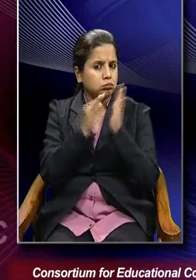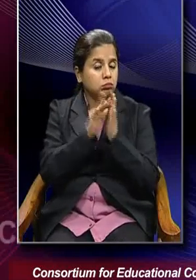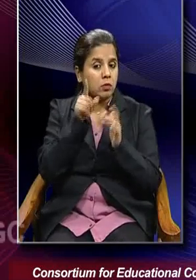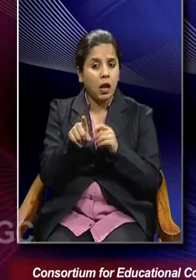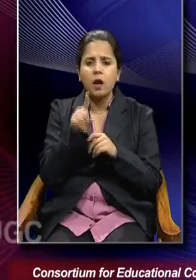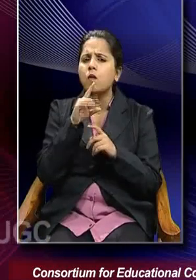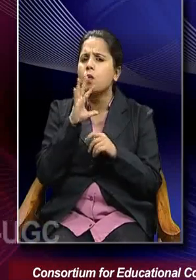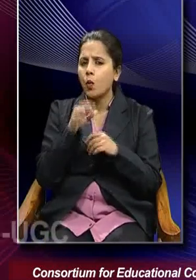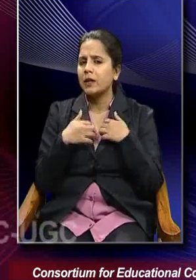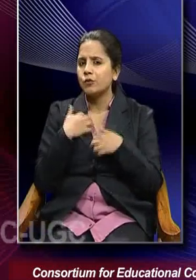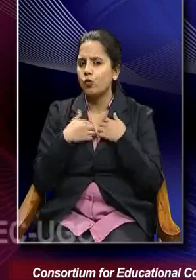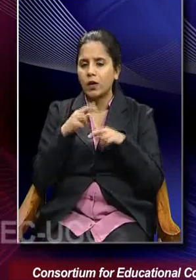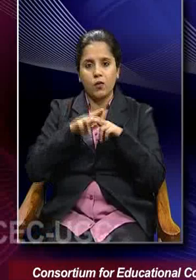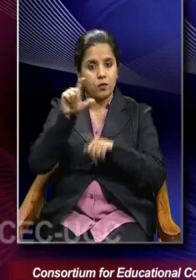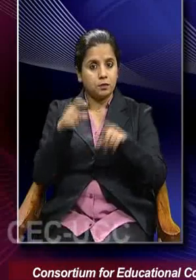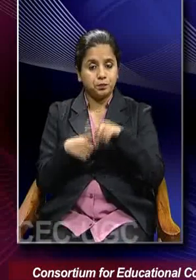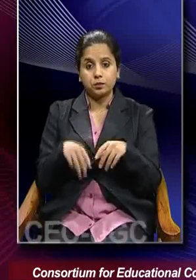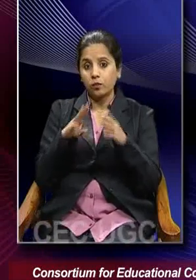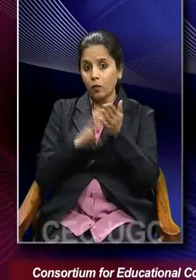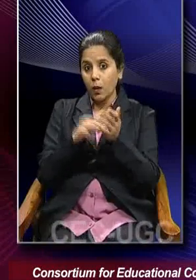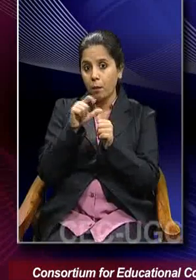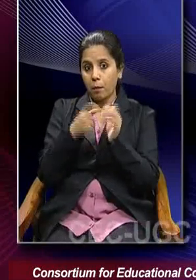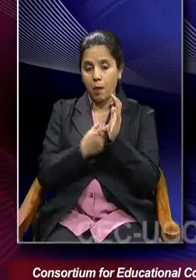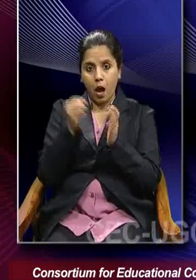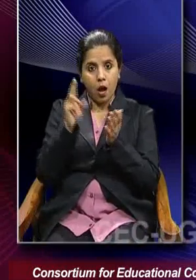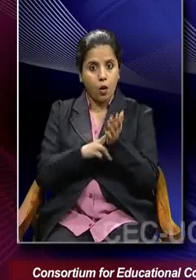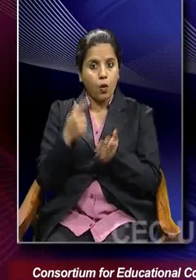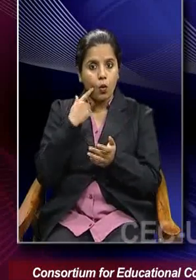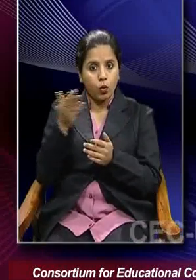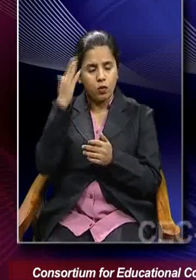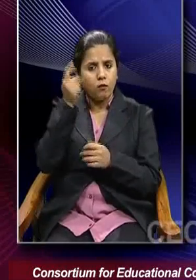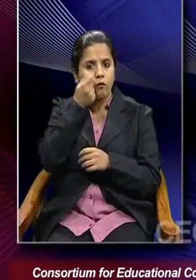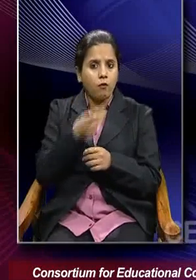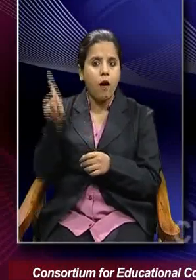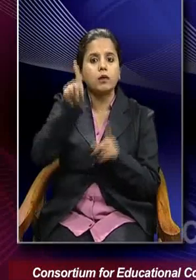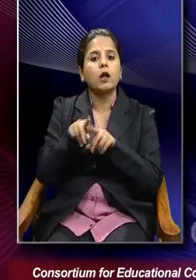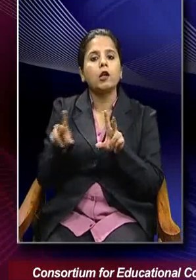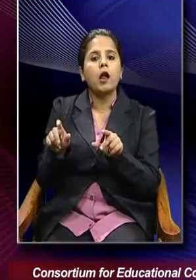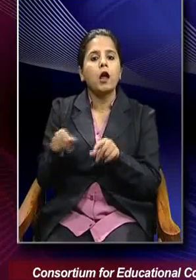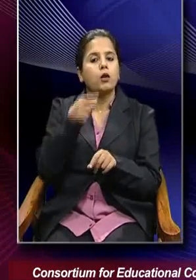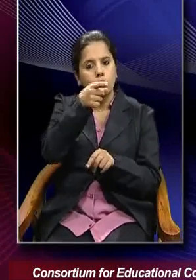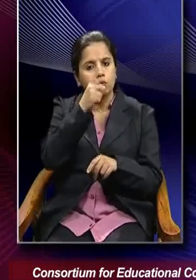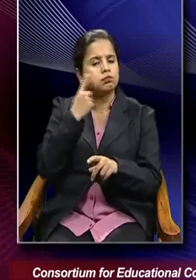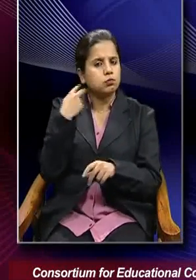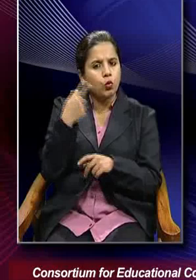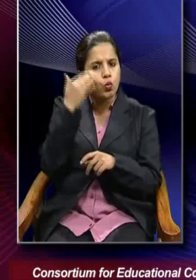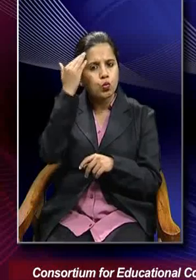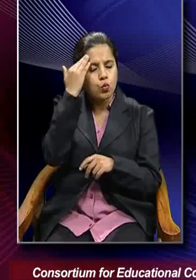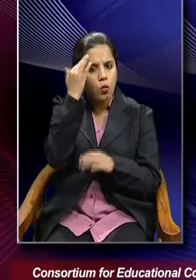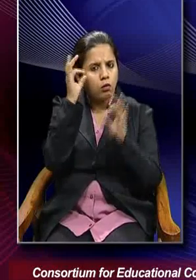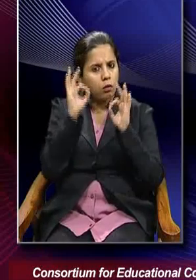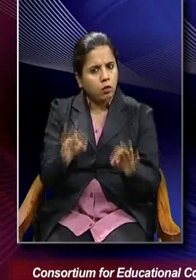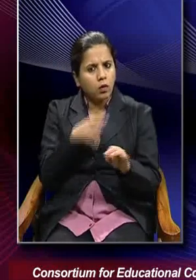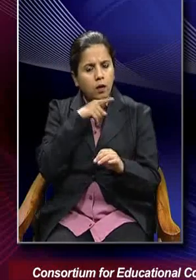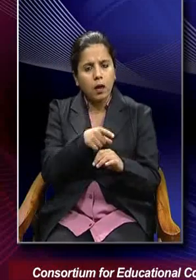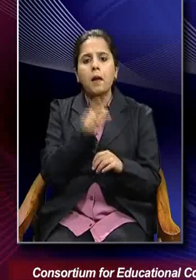fact that Marconi is also known as the father of radio. Marconi was an